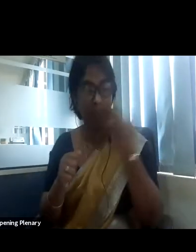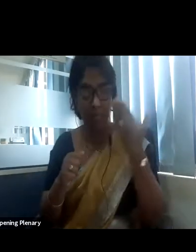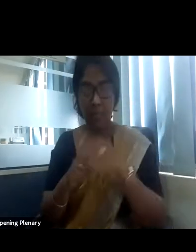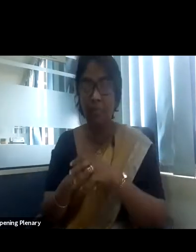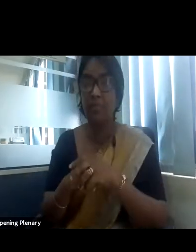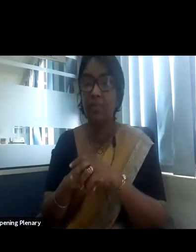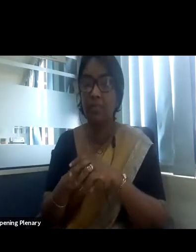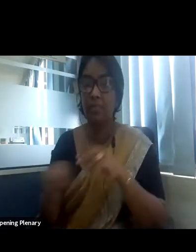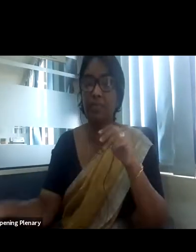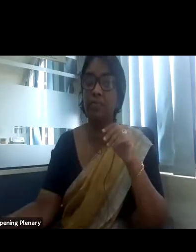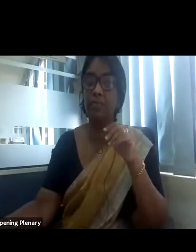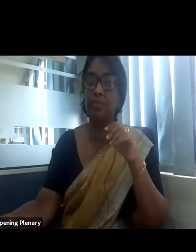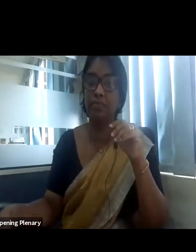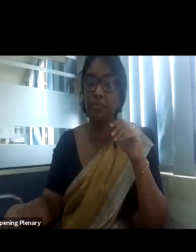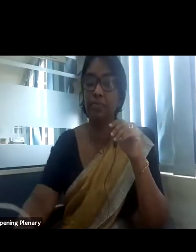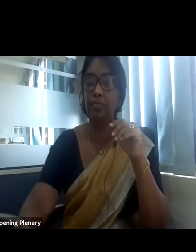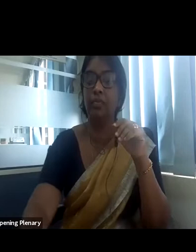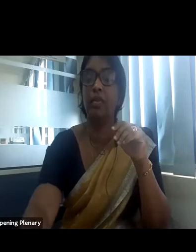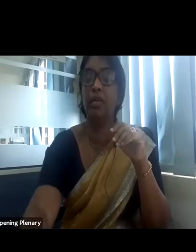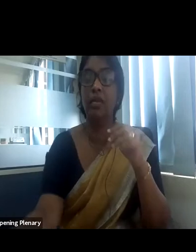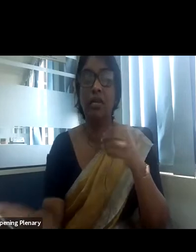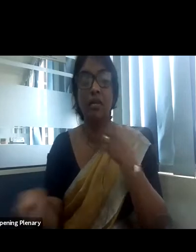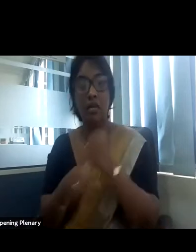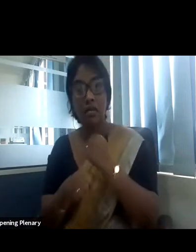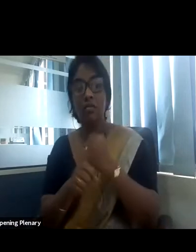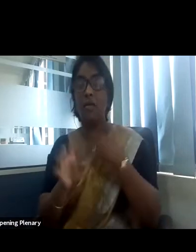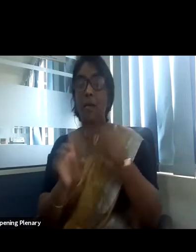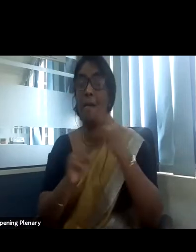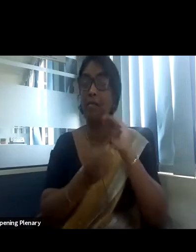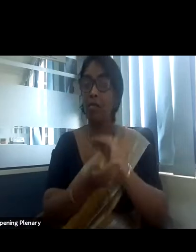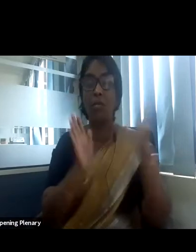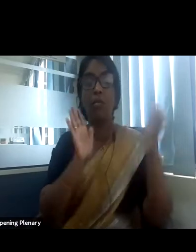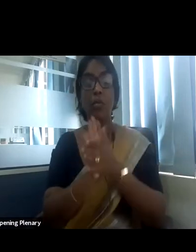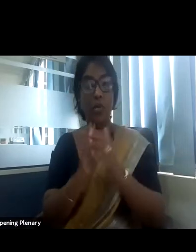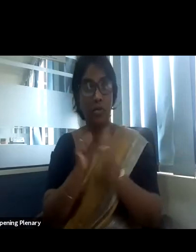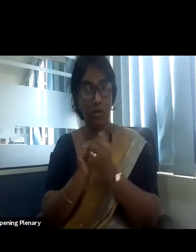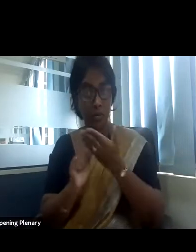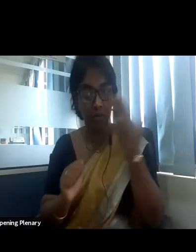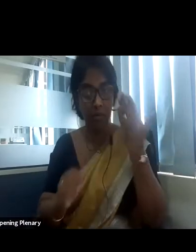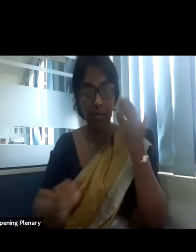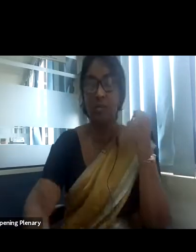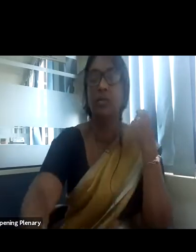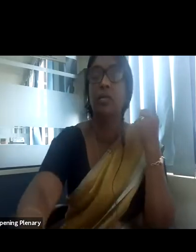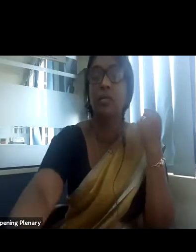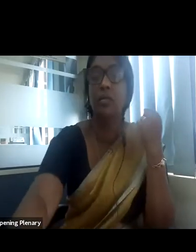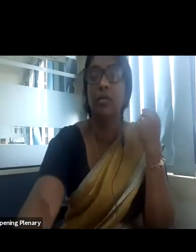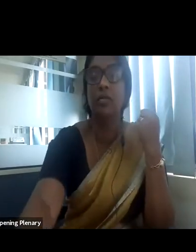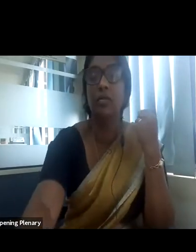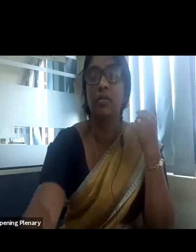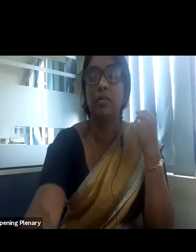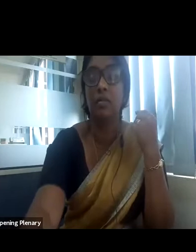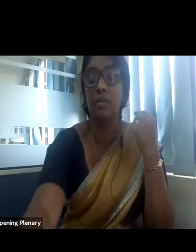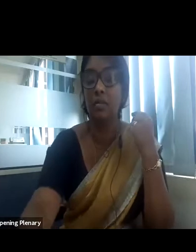to deliver together. And remember, it pays to invest in SDGs. The SDGs